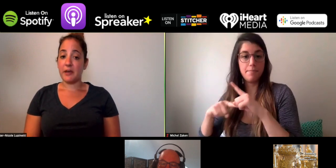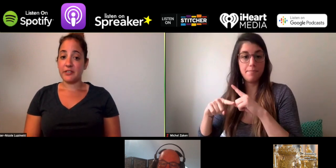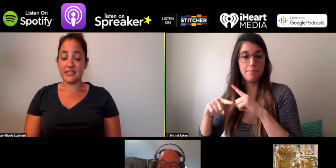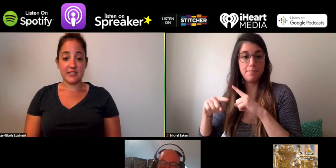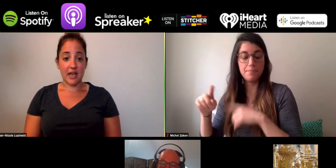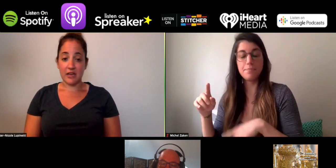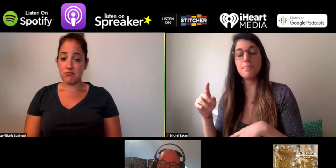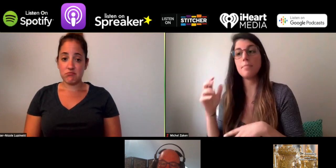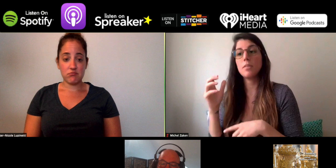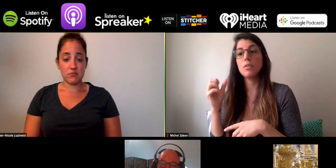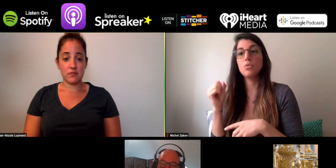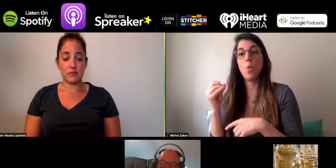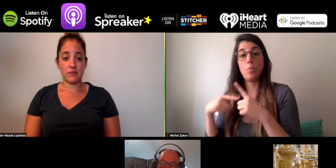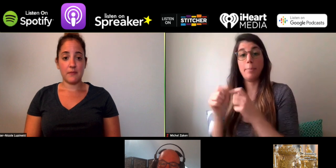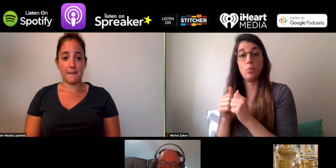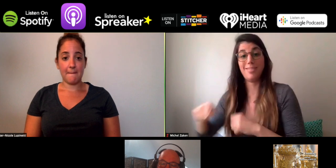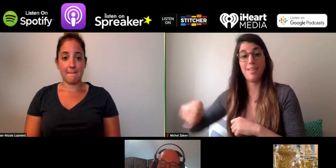My family doesn't sign.